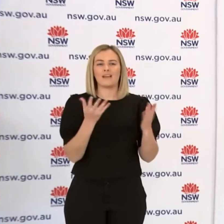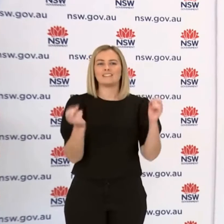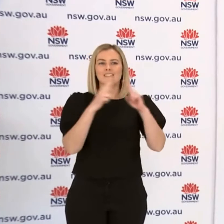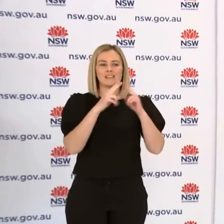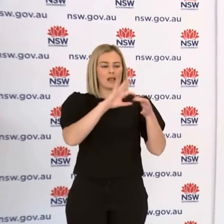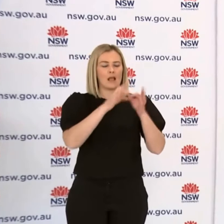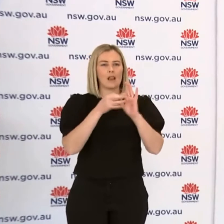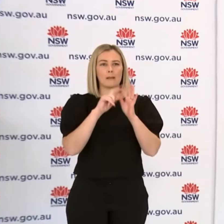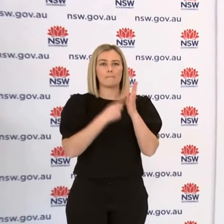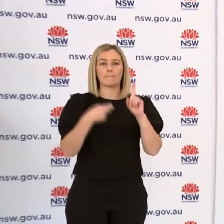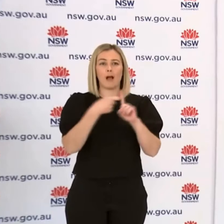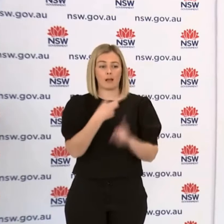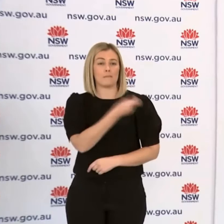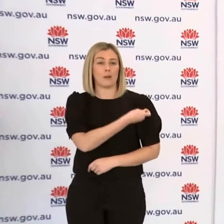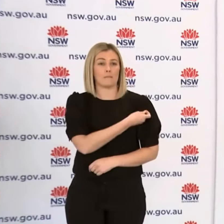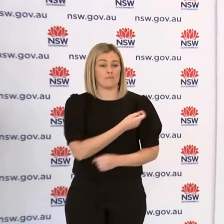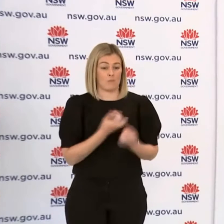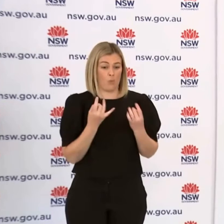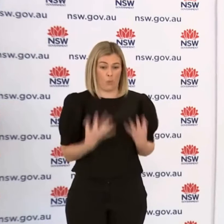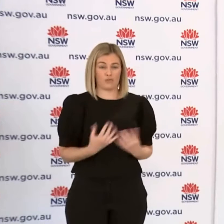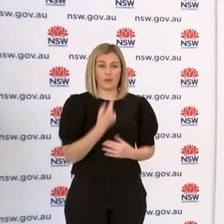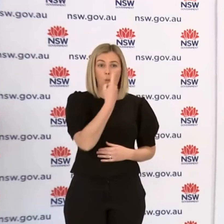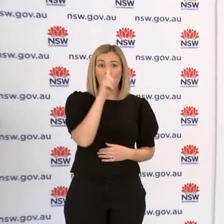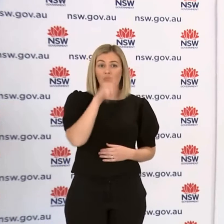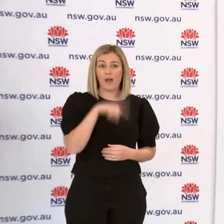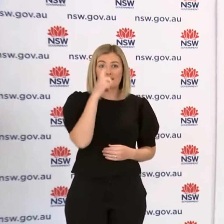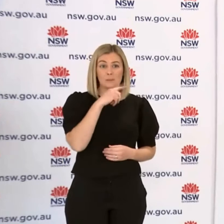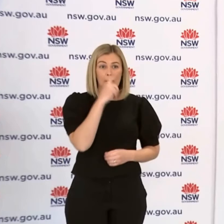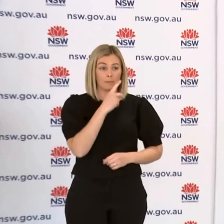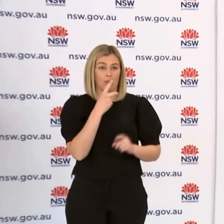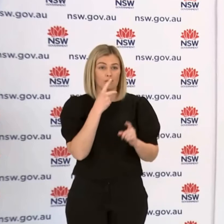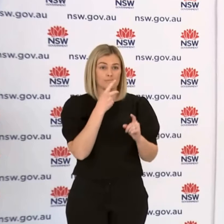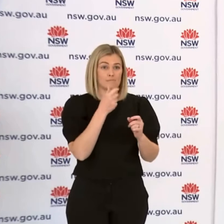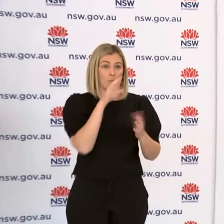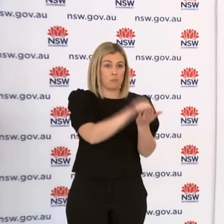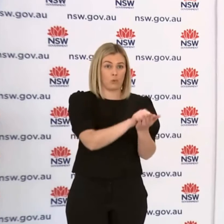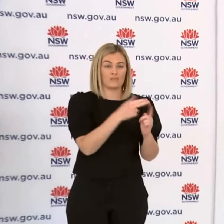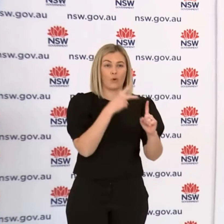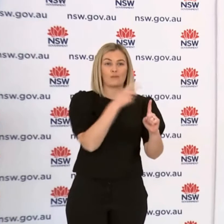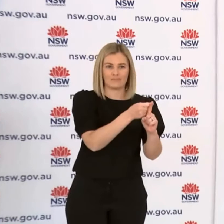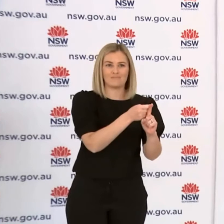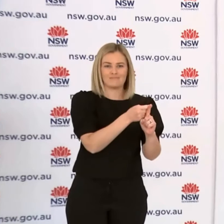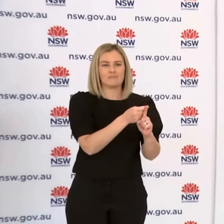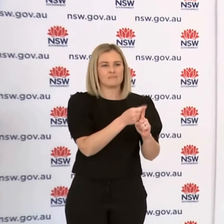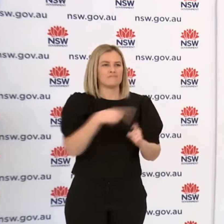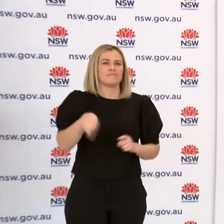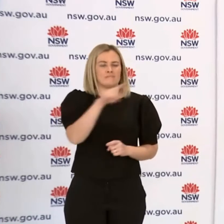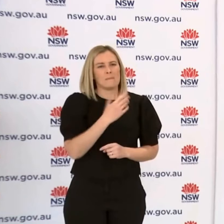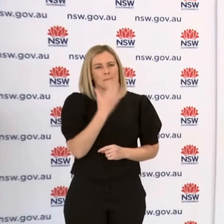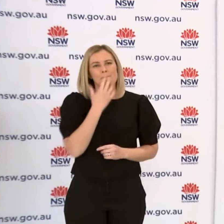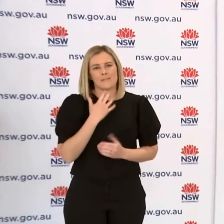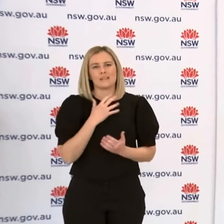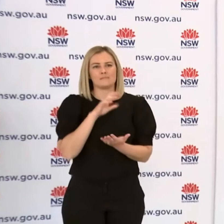Park to get vaccinated. We've already got 1,000 people booked in, but there's another 4,000 vacancies. So jump on the Service New South Wales, or actually jump